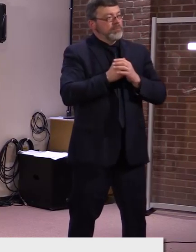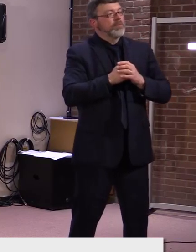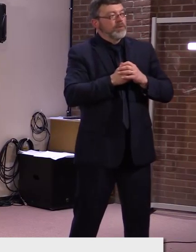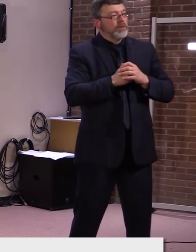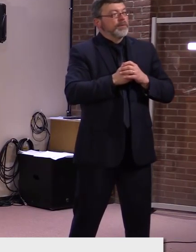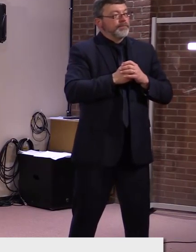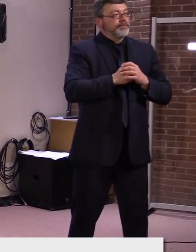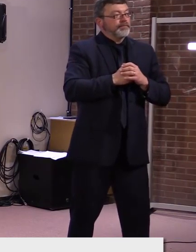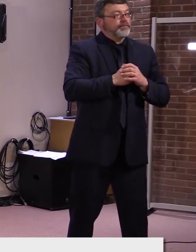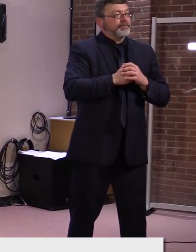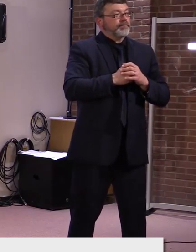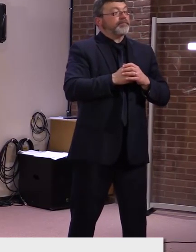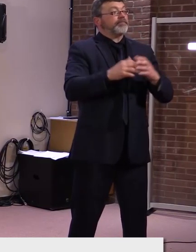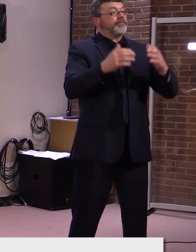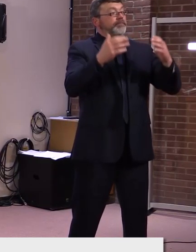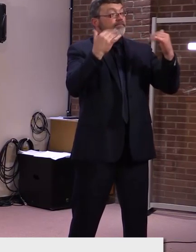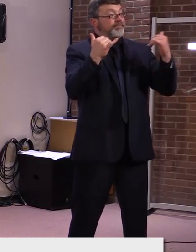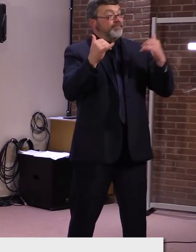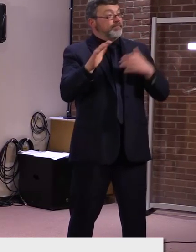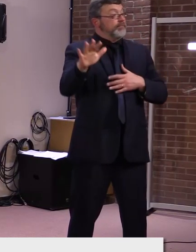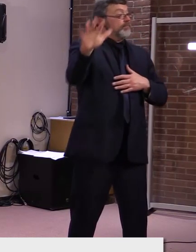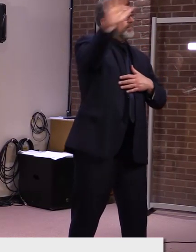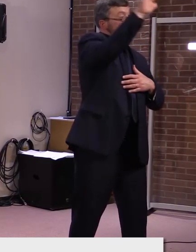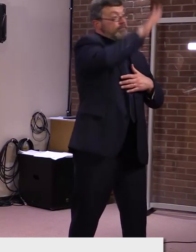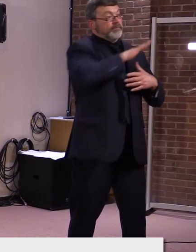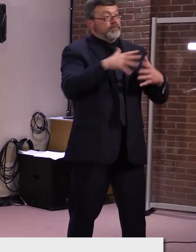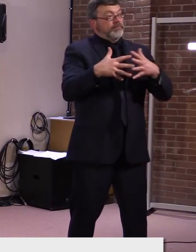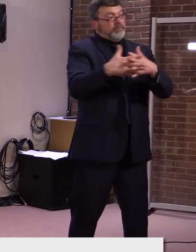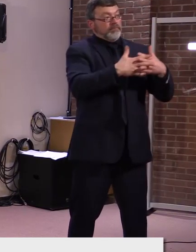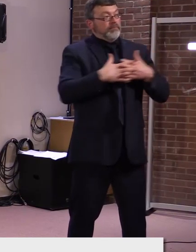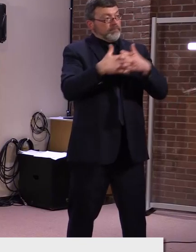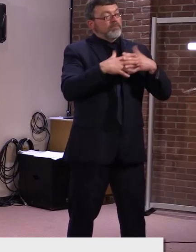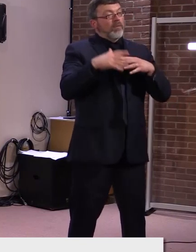66.2%. That includes Vermonters that aren't eligible to get the vaccine.